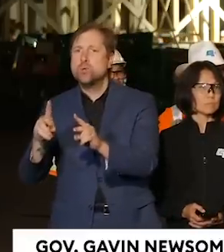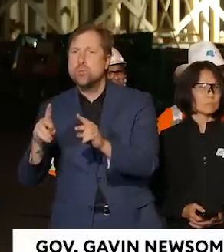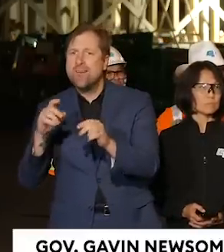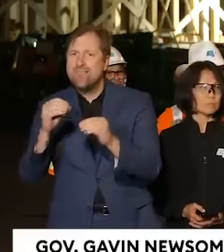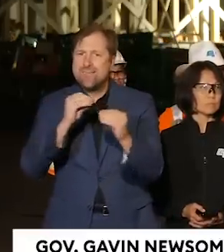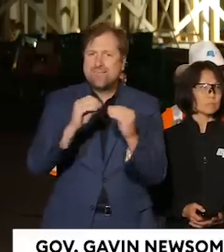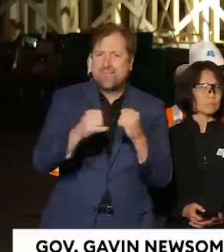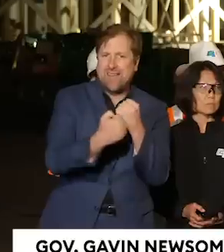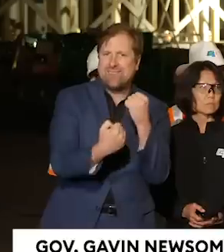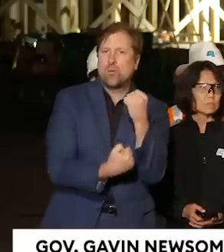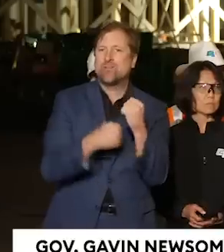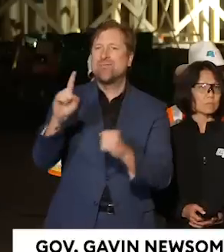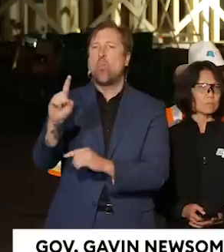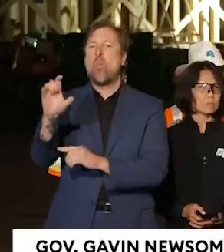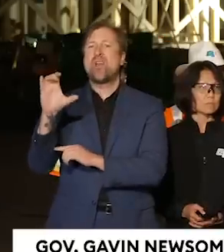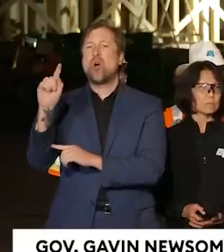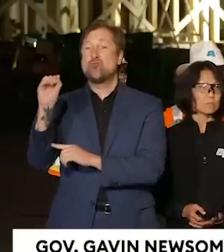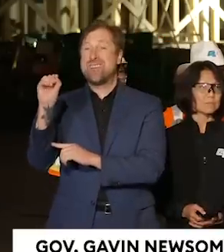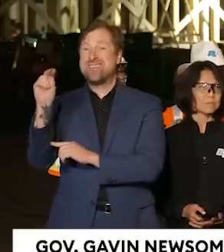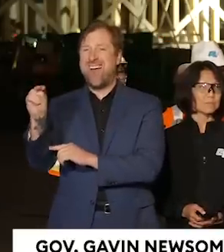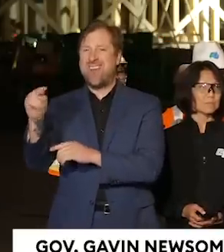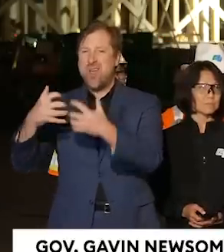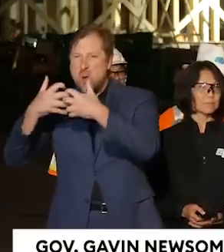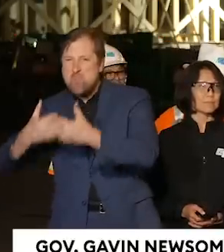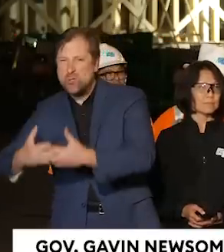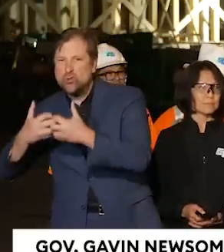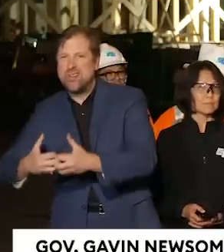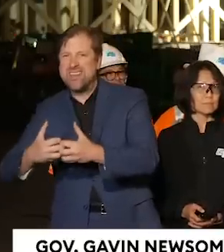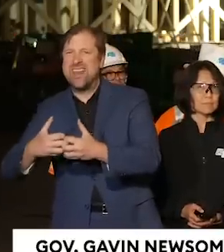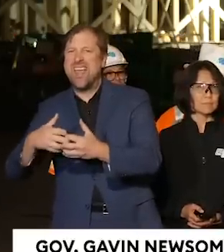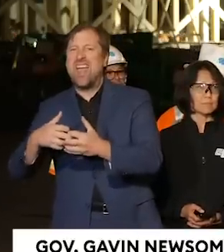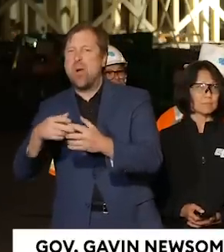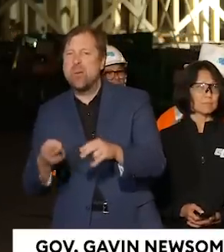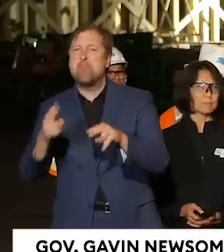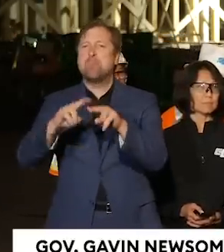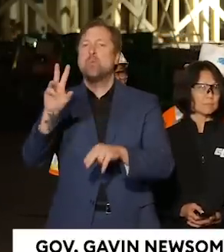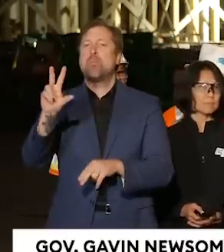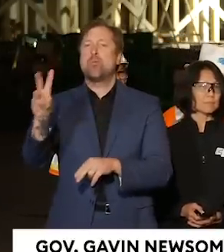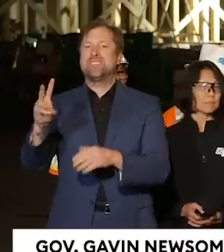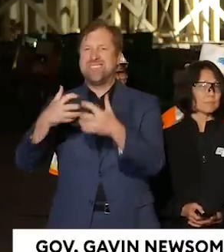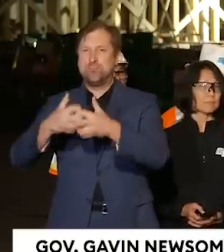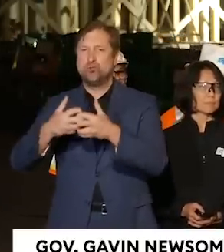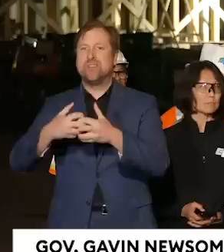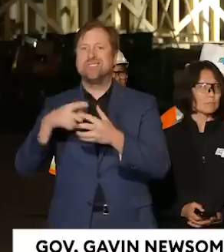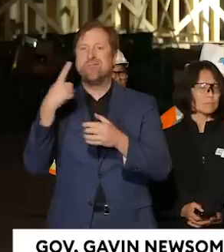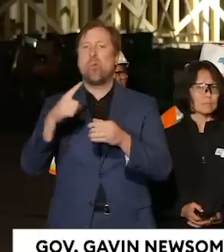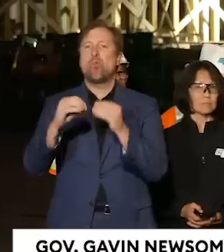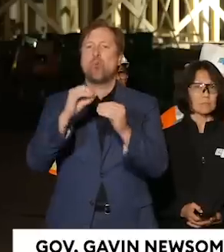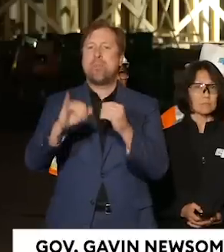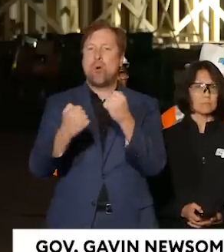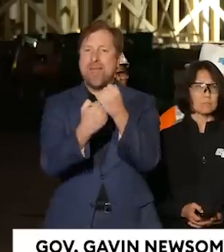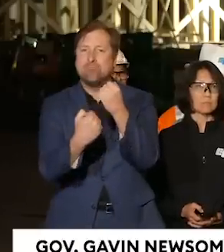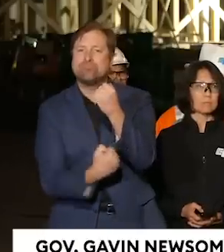these 100-ton jacks that are coming in. We had 6. We're going to go to 36 of these jacks that are going to come in and shore up